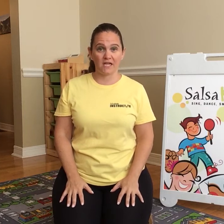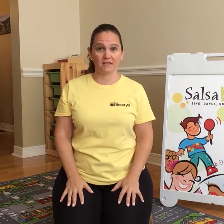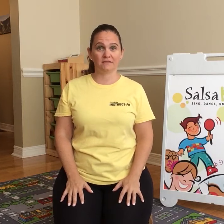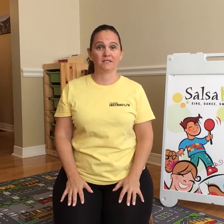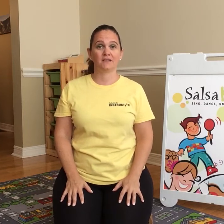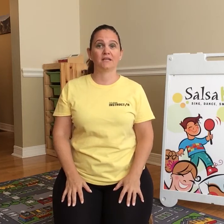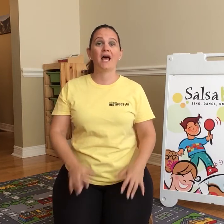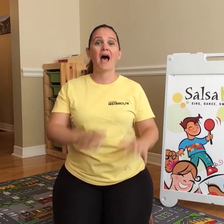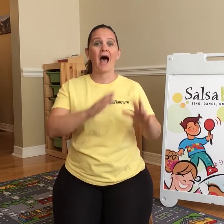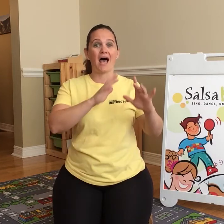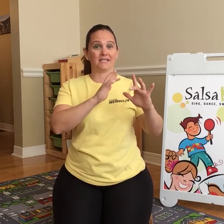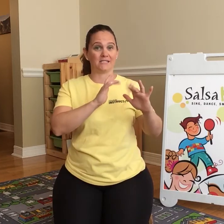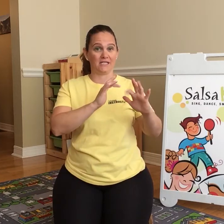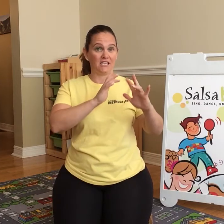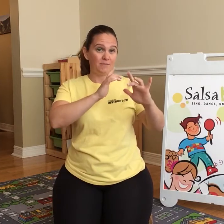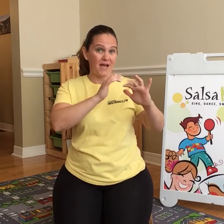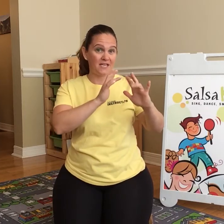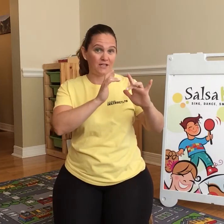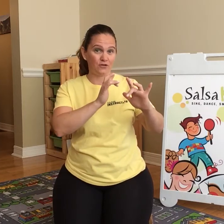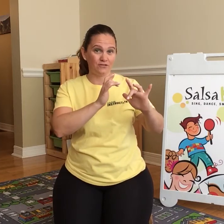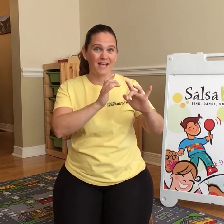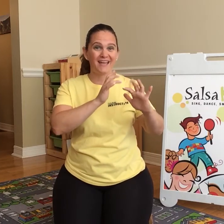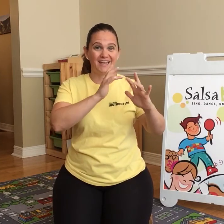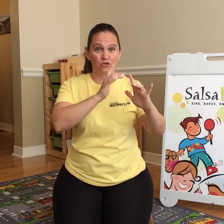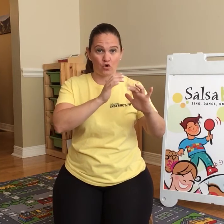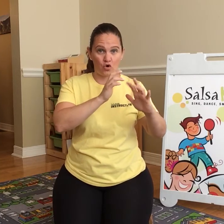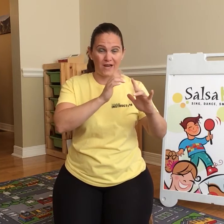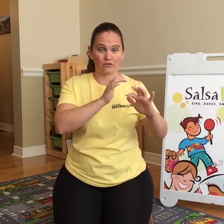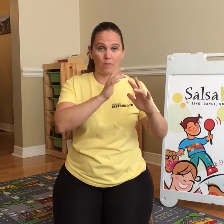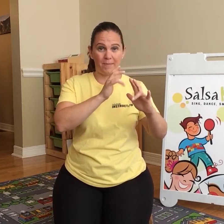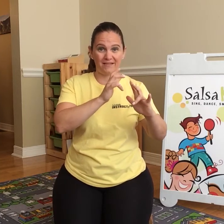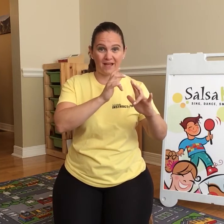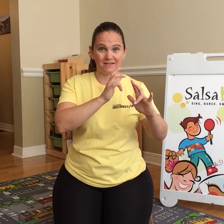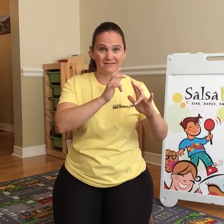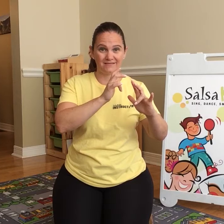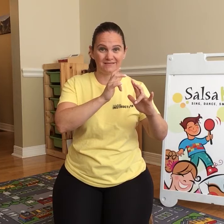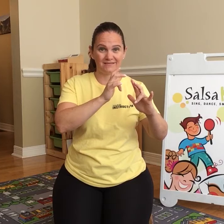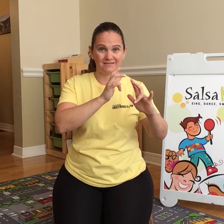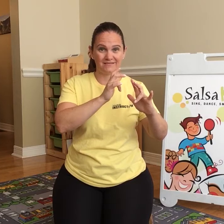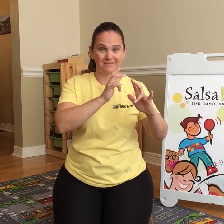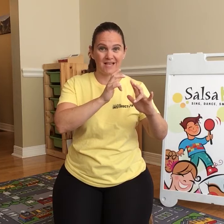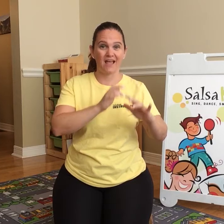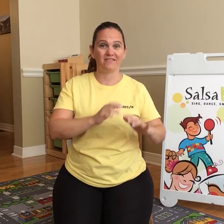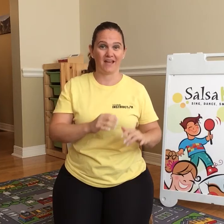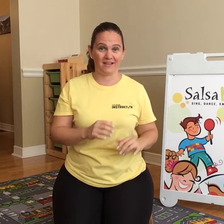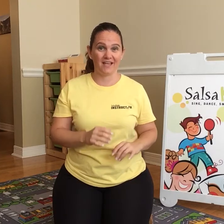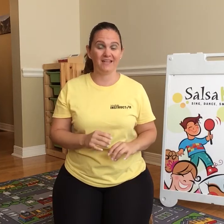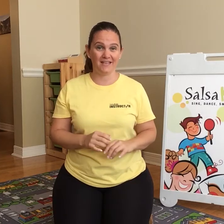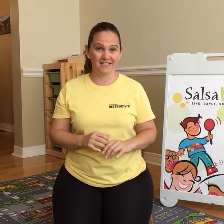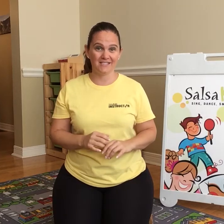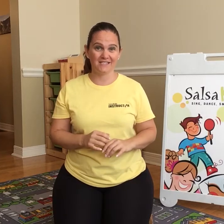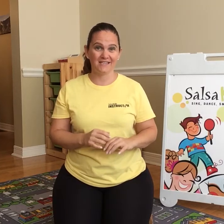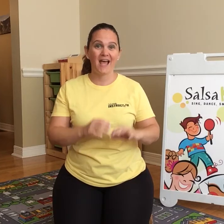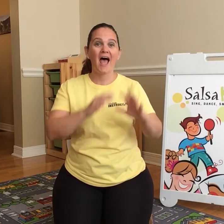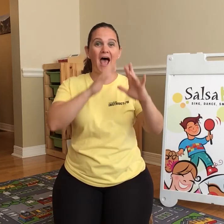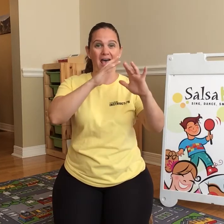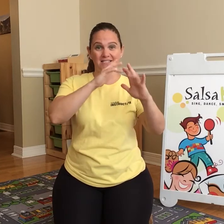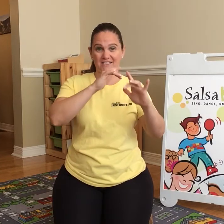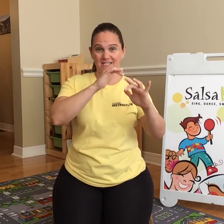say, así imagino que toco la trompeta. That again is, así